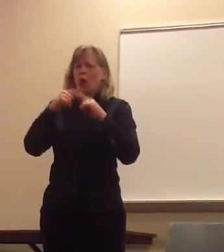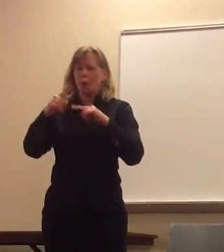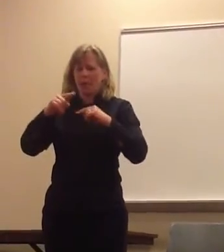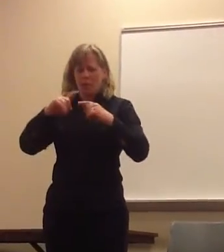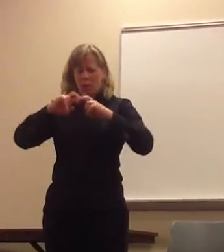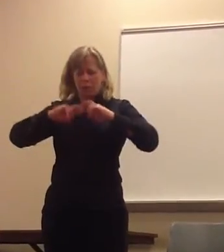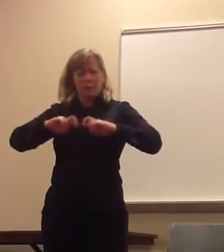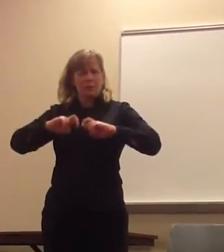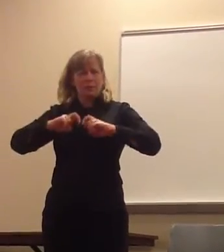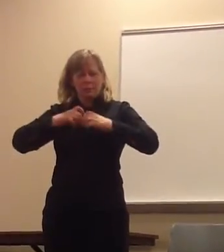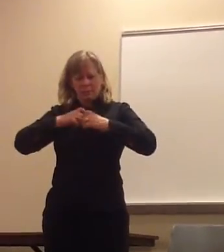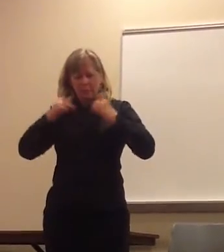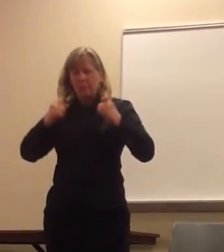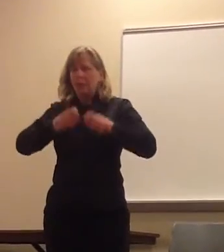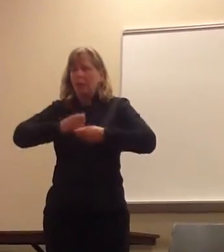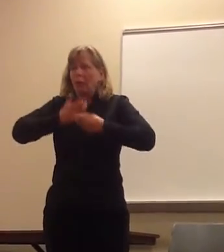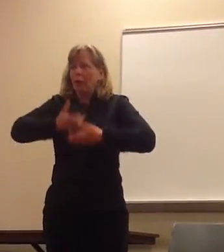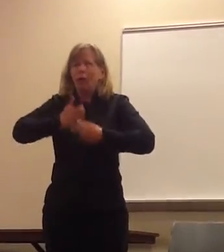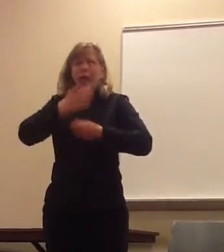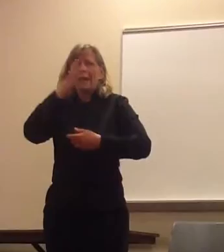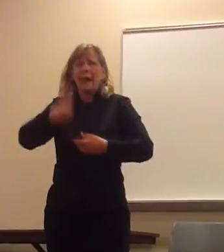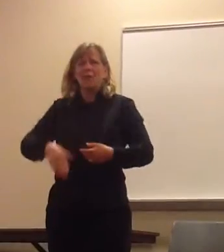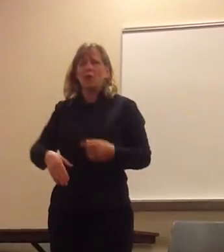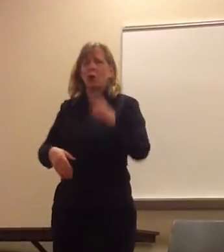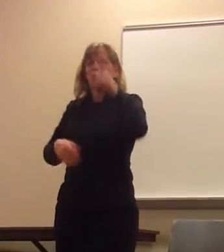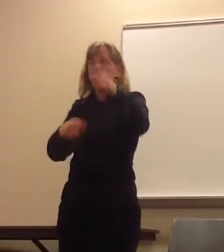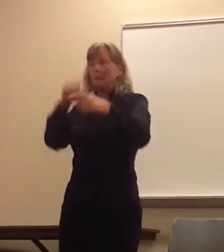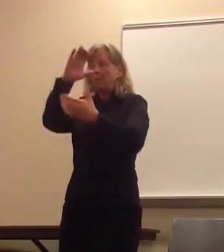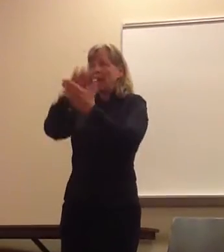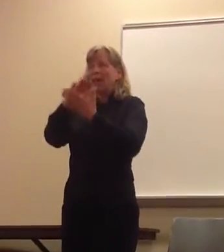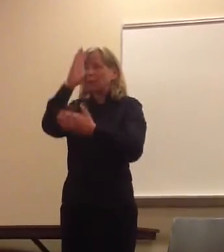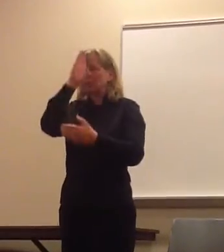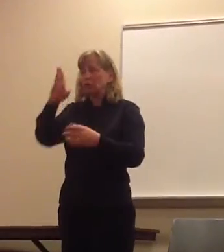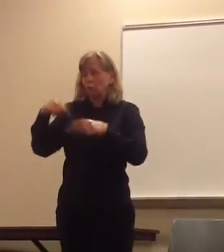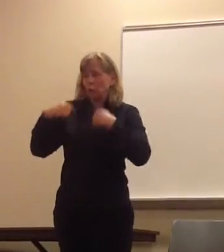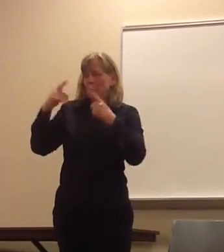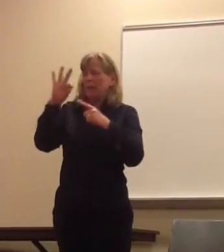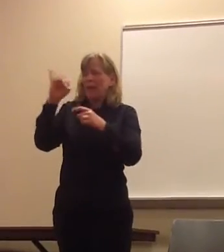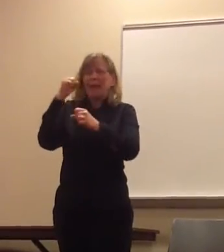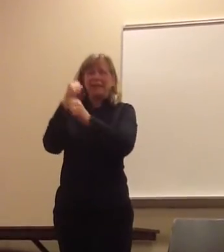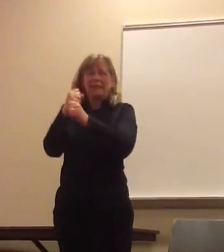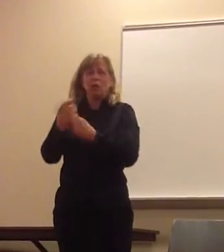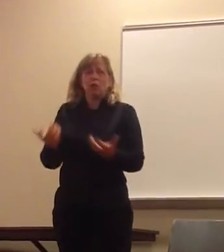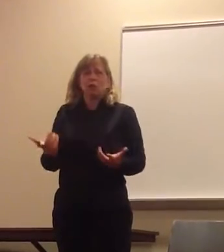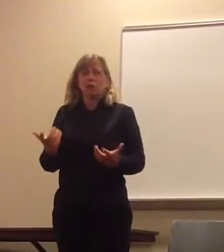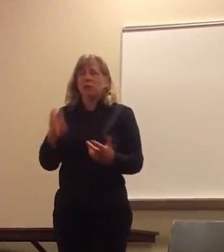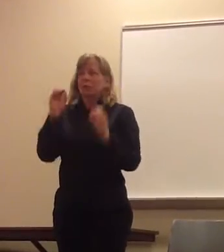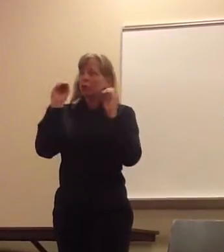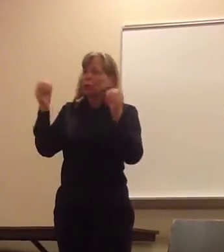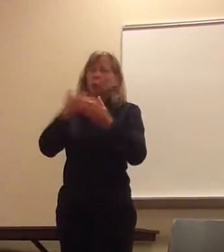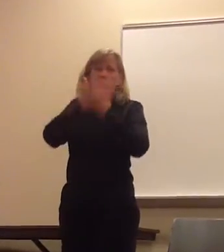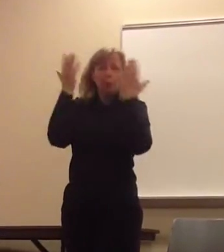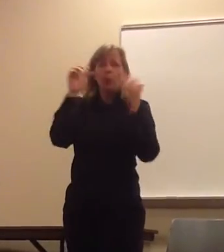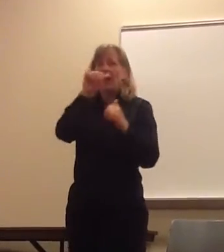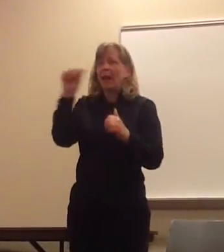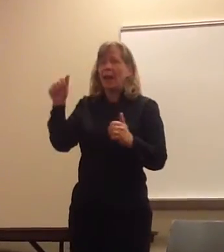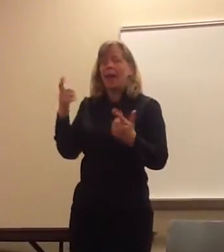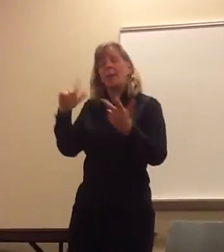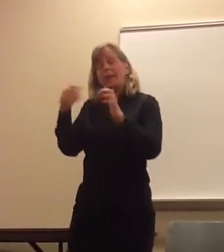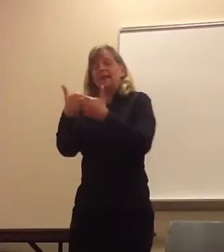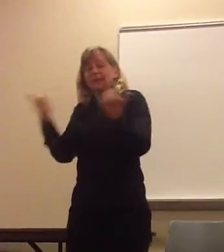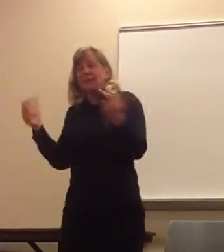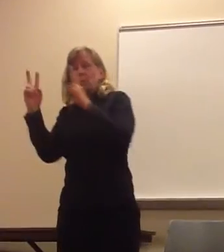going to heal? When are you going to get better? My husband's been sober for 9 years. There's no AA in the state for him, which I know is a separate issue.